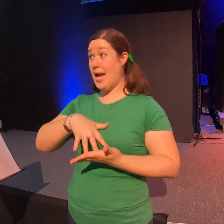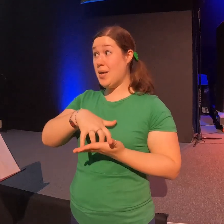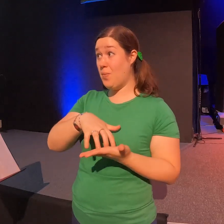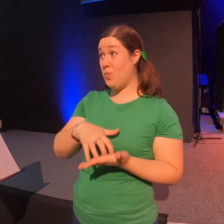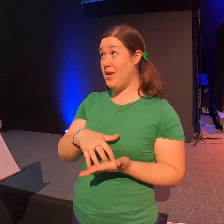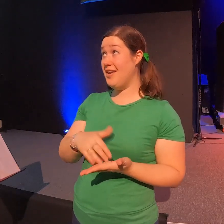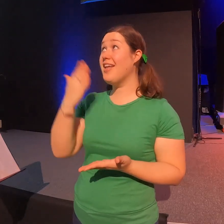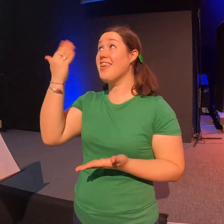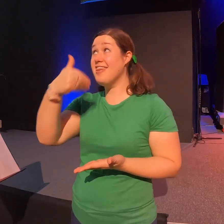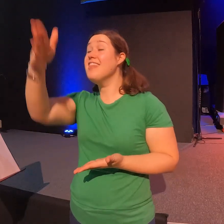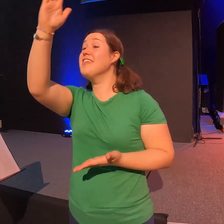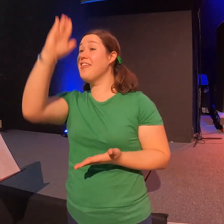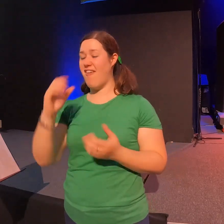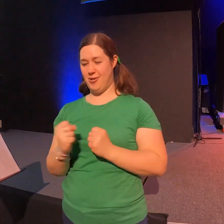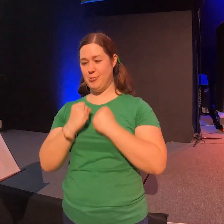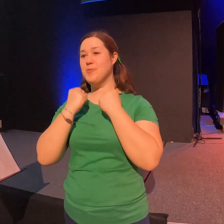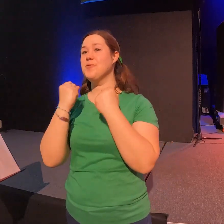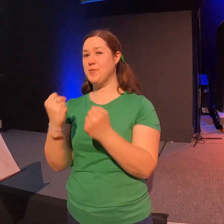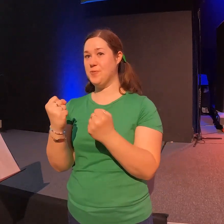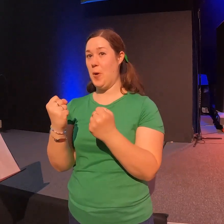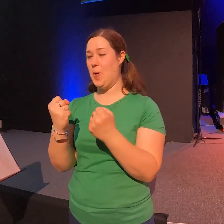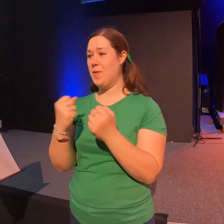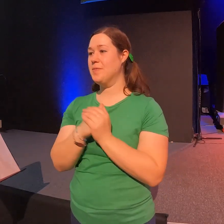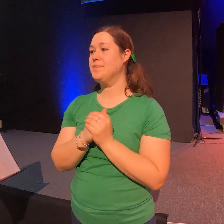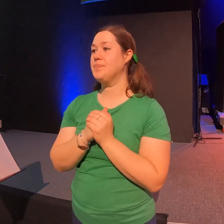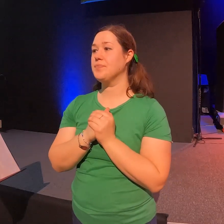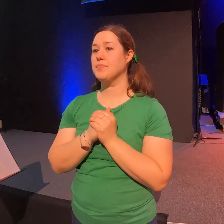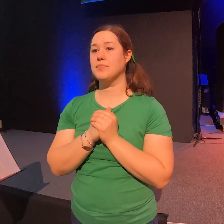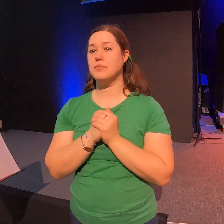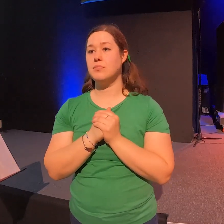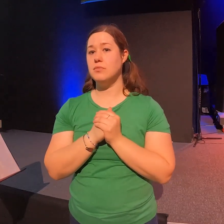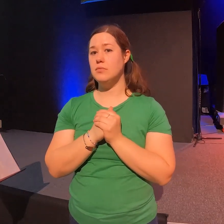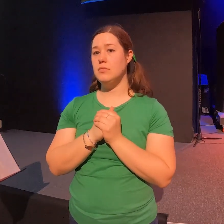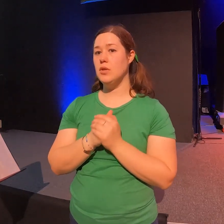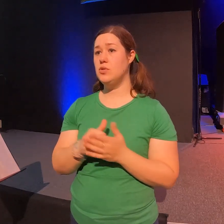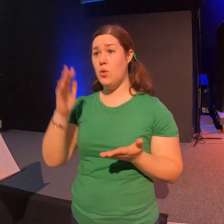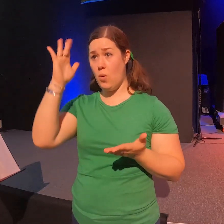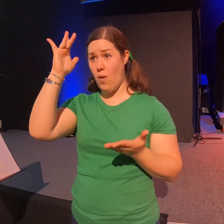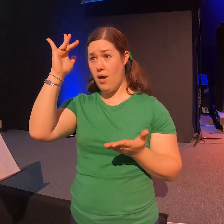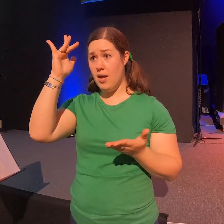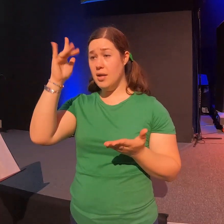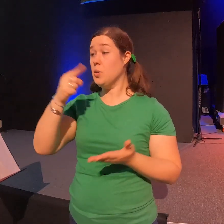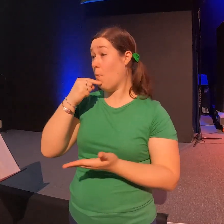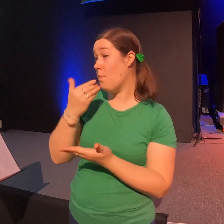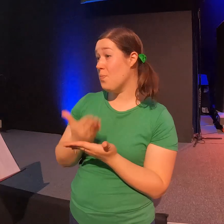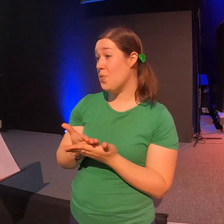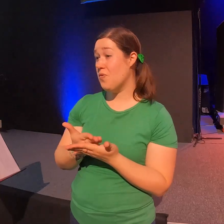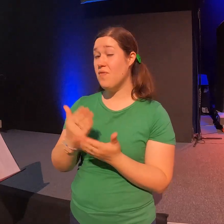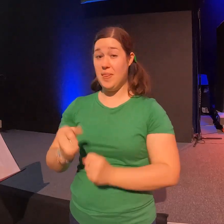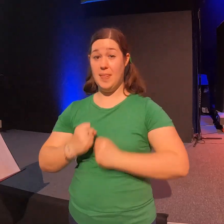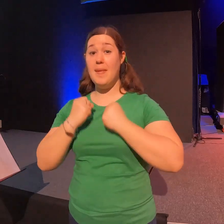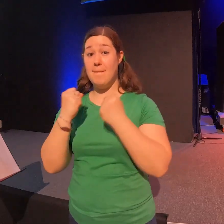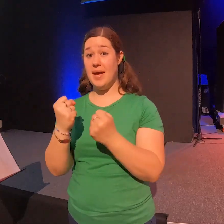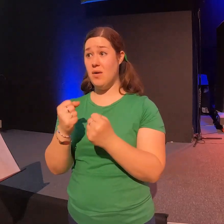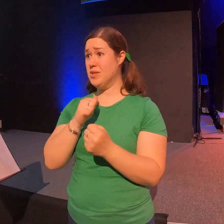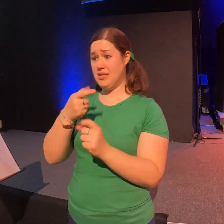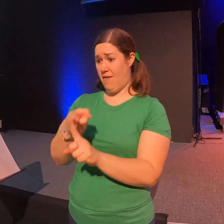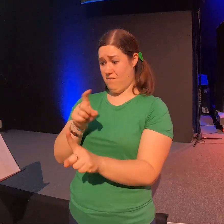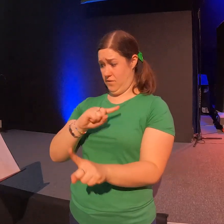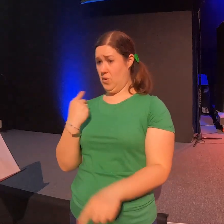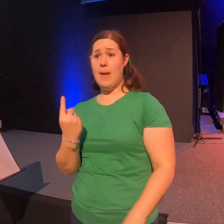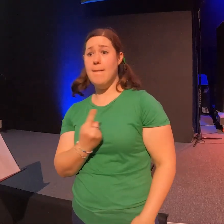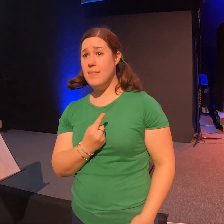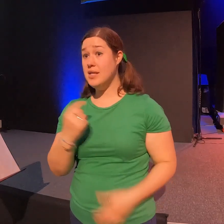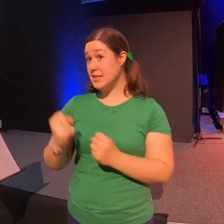clay jars. We are earthen vessels. Why? To prove that the power doesn't come from us. The